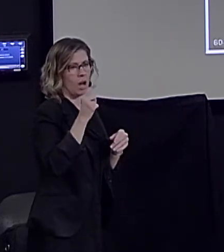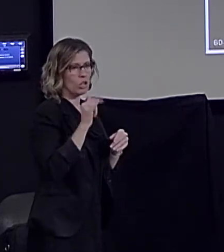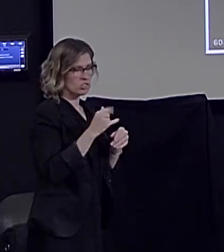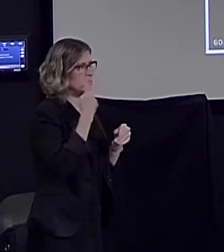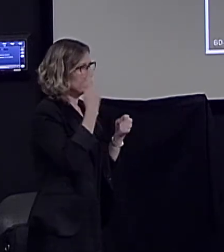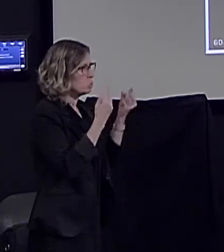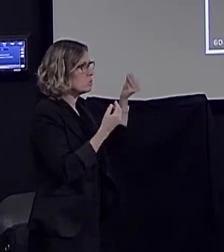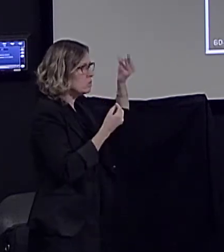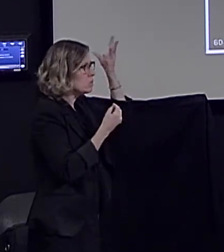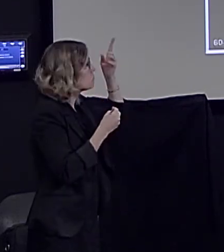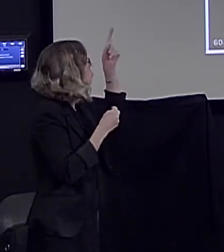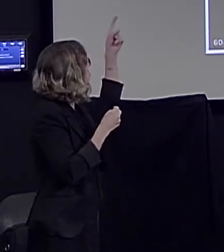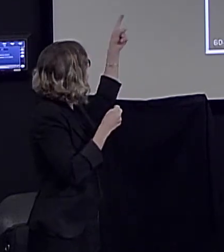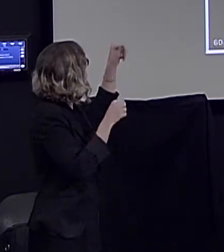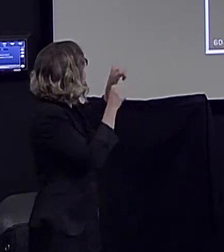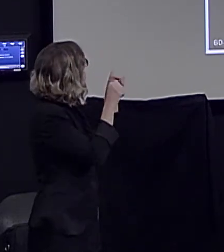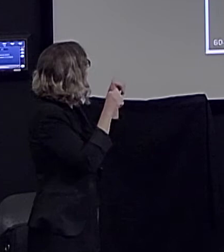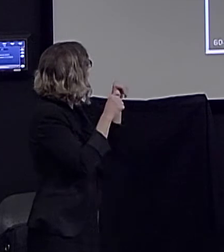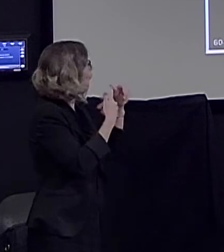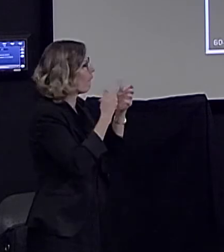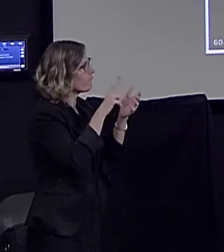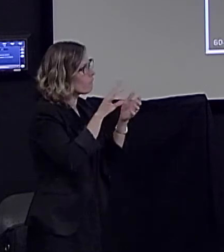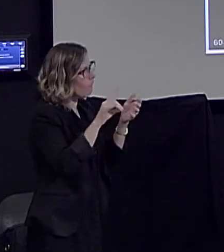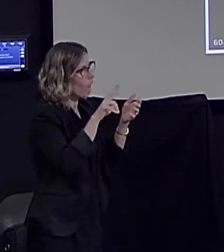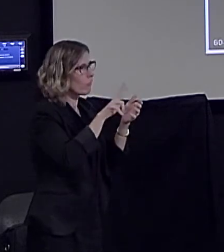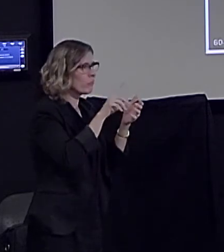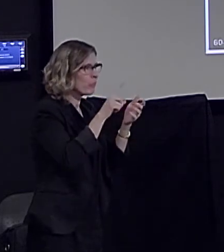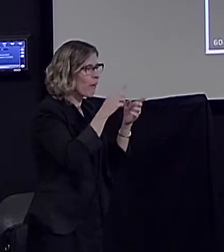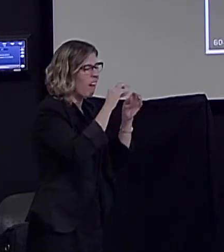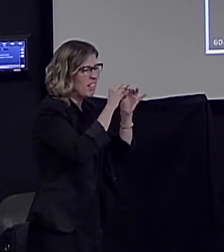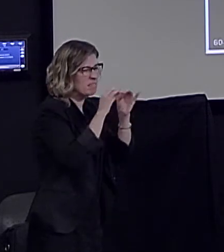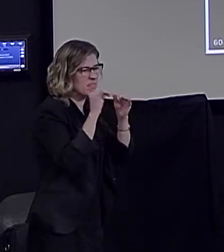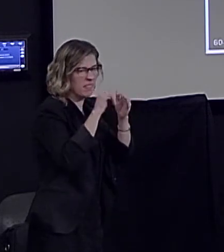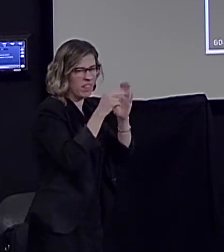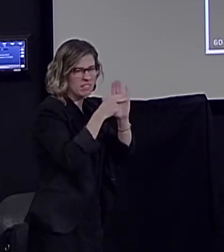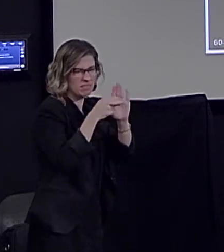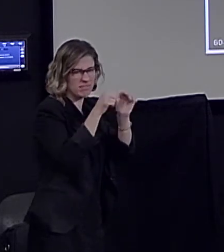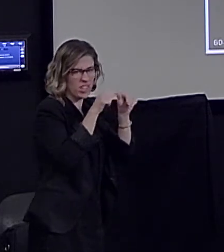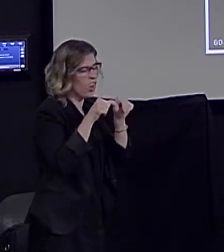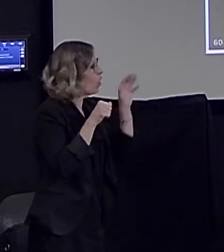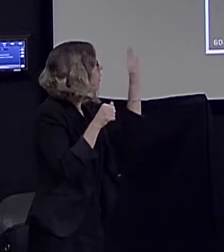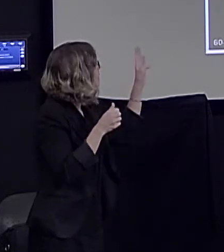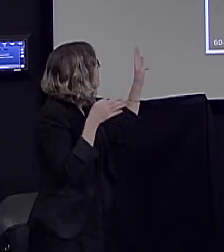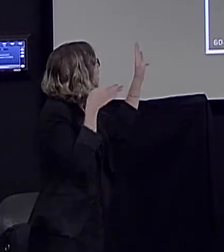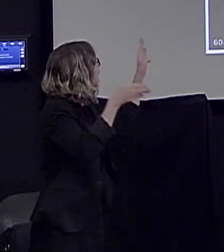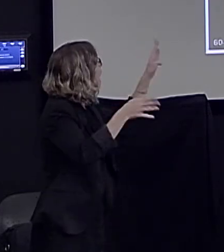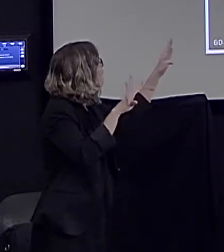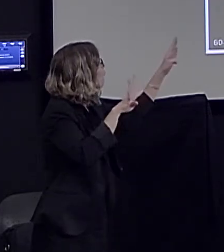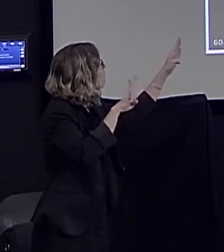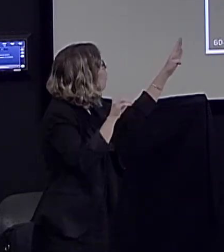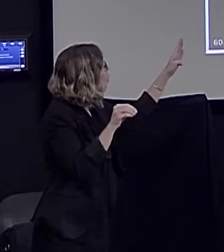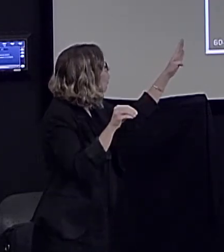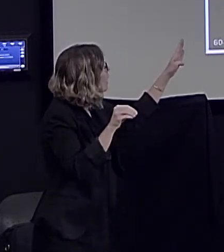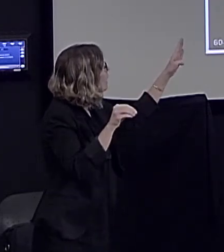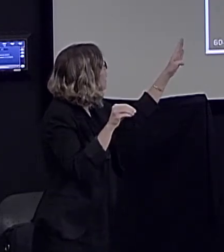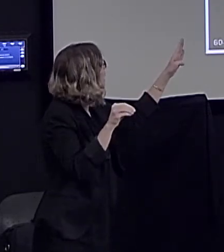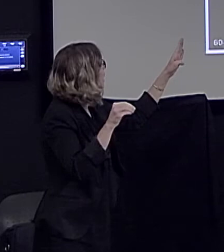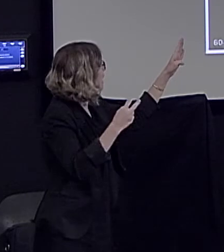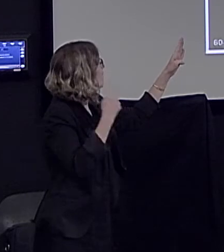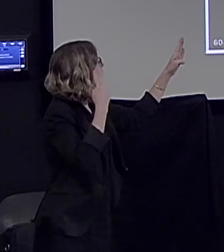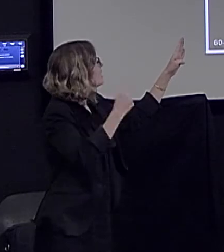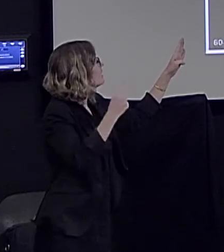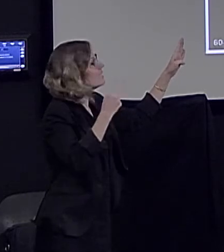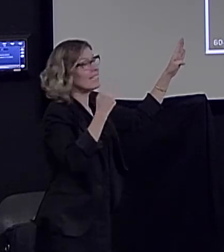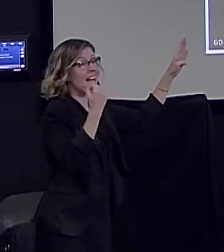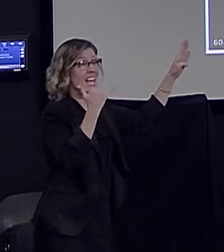the area 3A, 3B, 1 and 2, and so on. But after 40 milliseconds, the stronger activation, the yellow spot, is